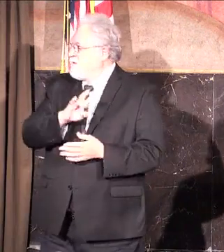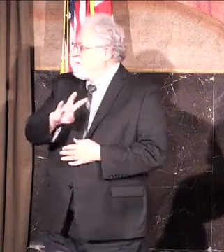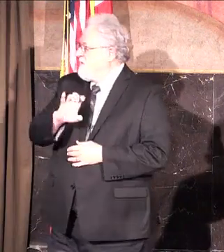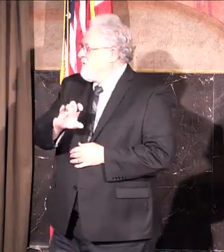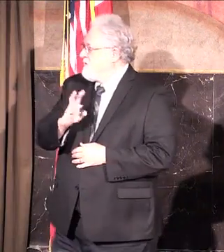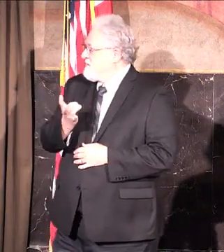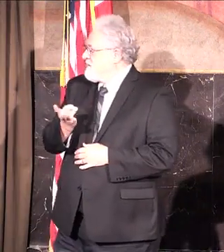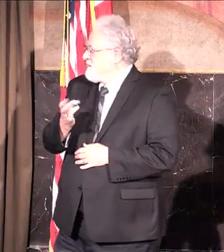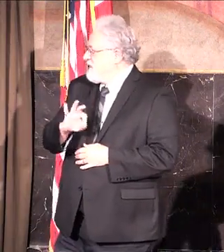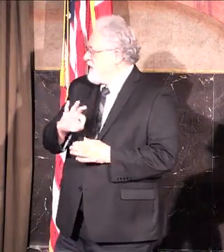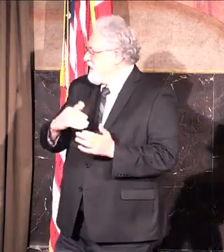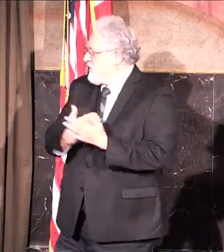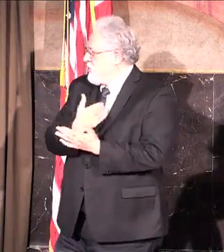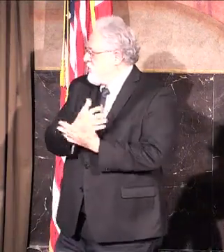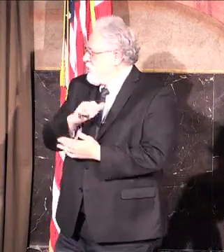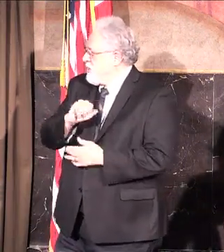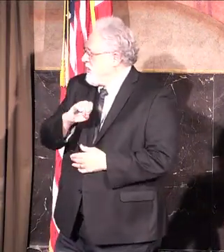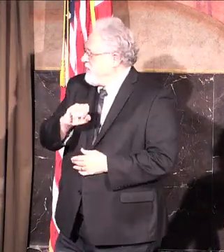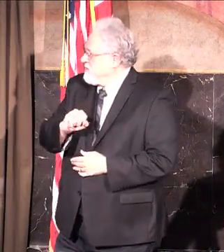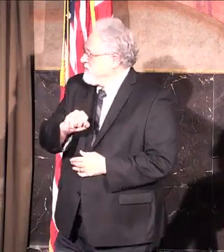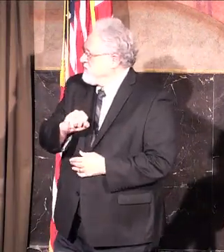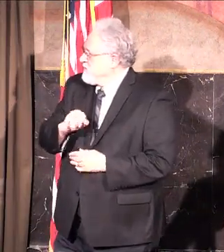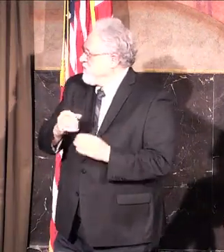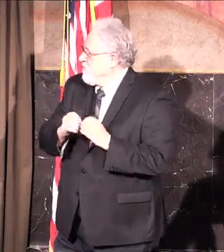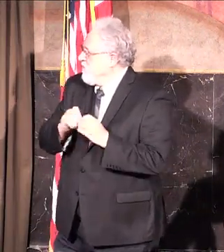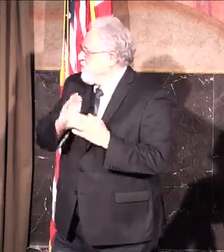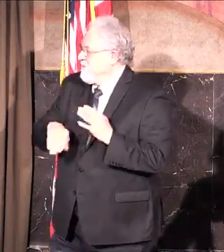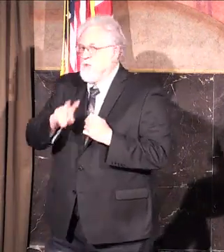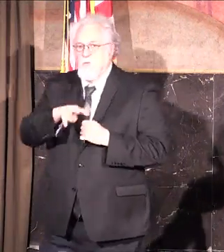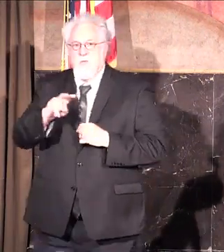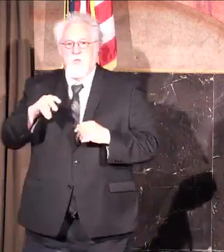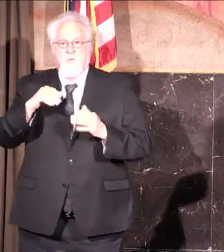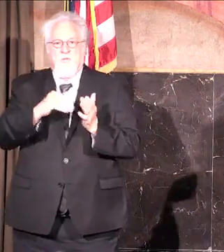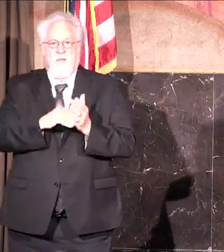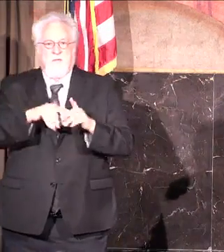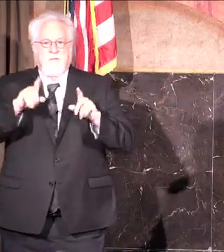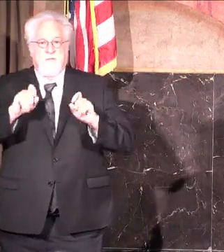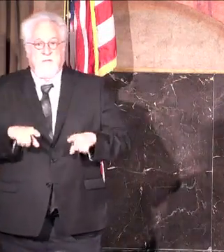1,769 new cases on a little more than 22,000 tests.